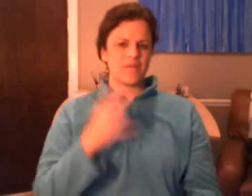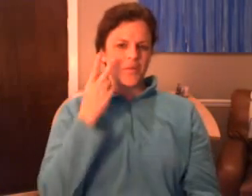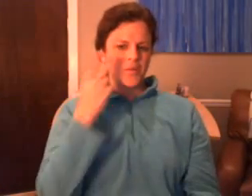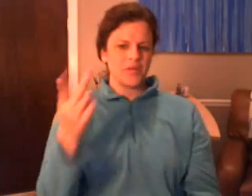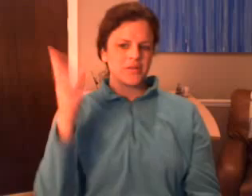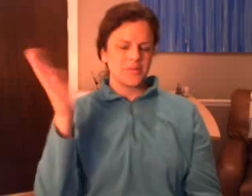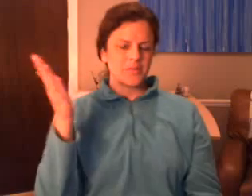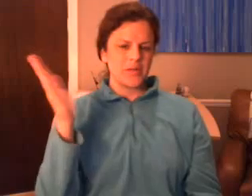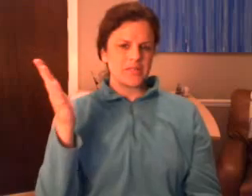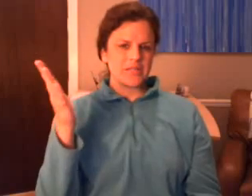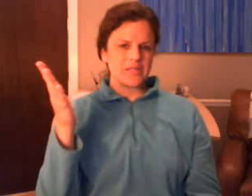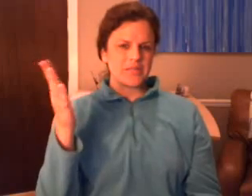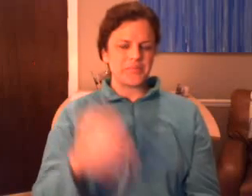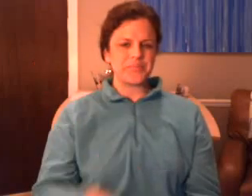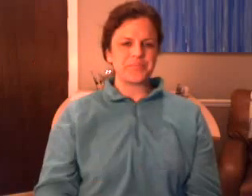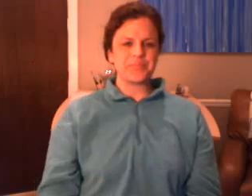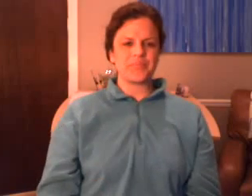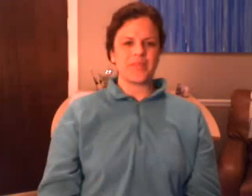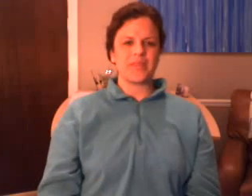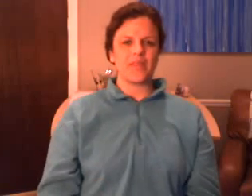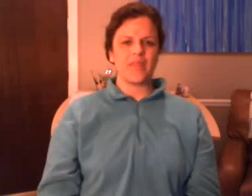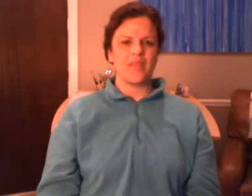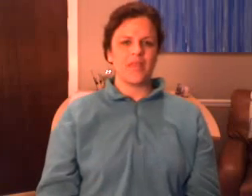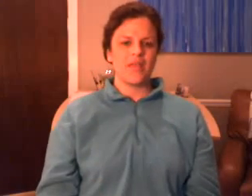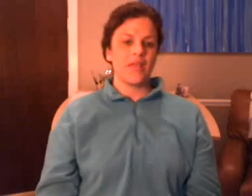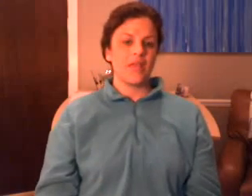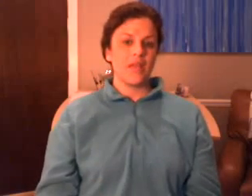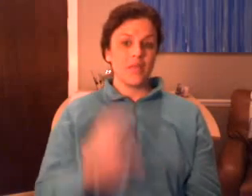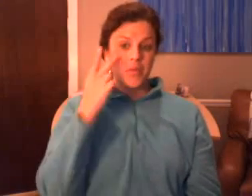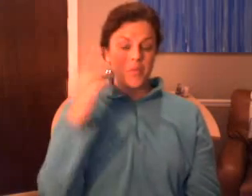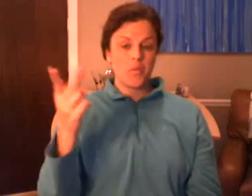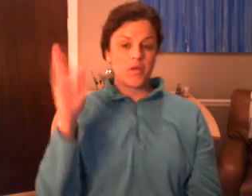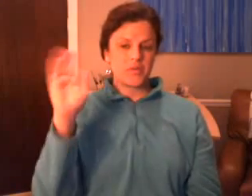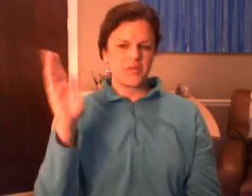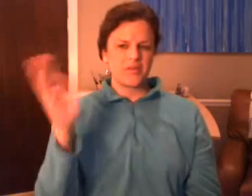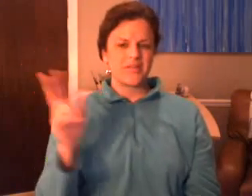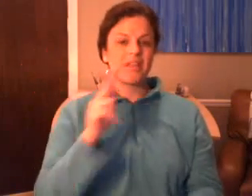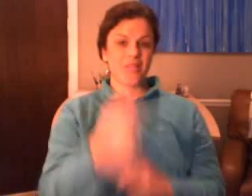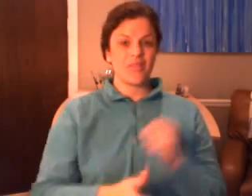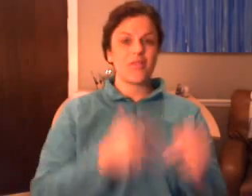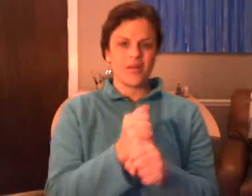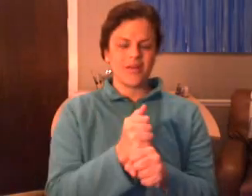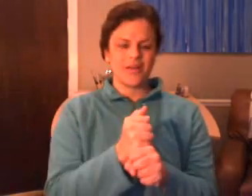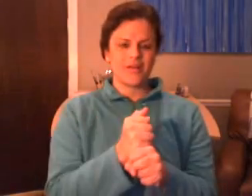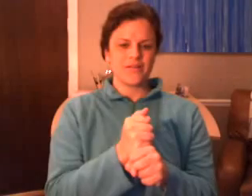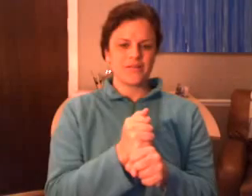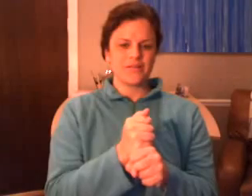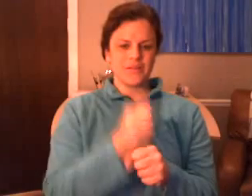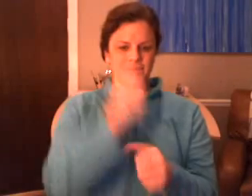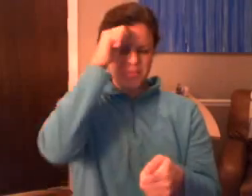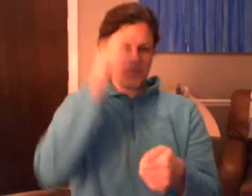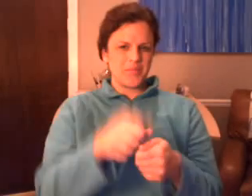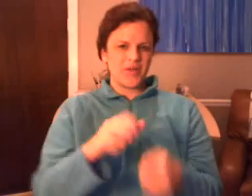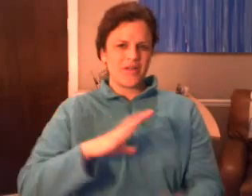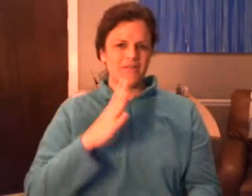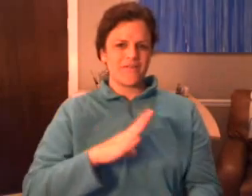to watch this video in like 3 years, and remember how you felt when you're watching it now, and you're going to be, oh my God, this was so easy,